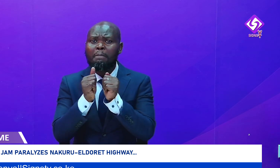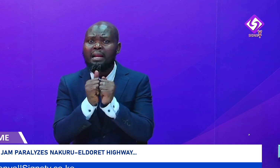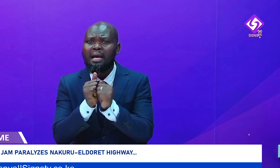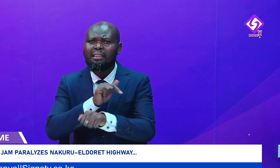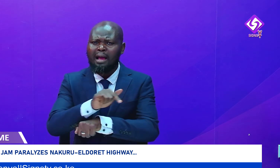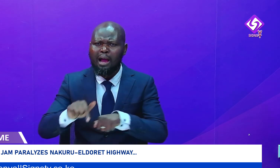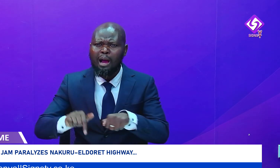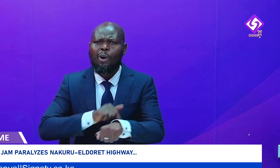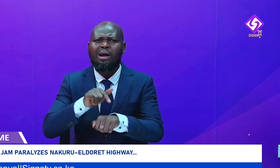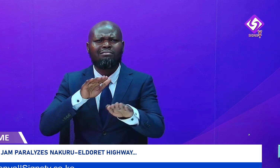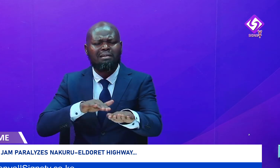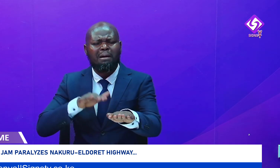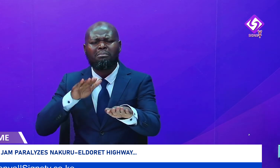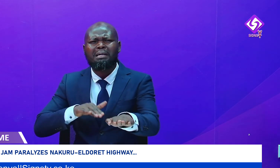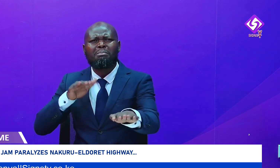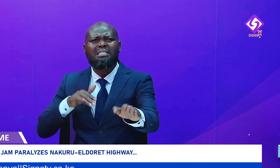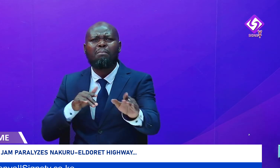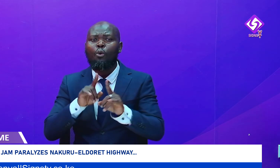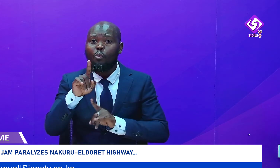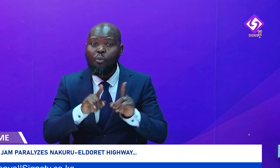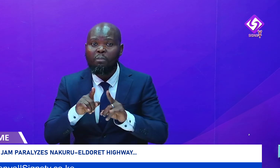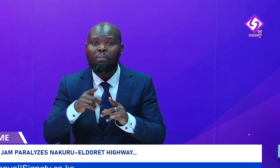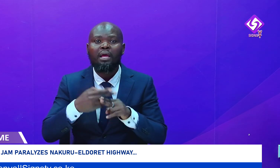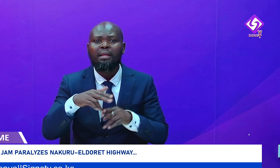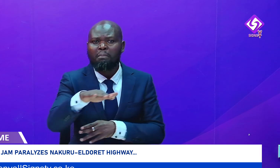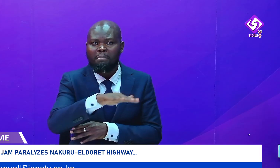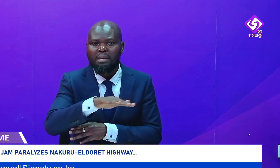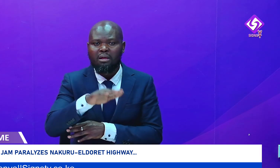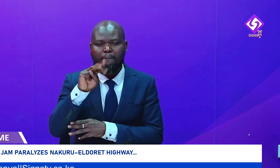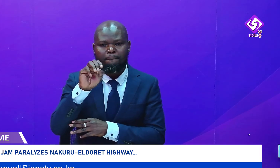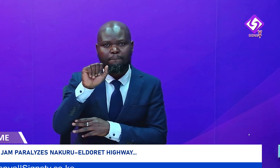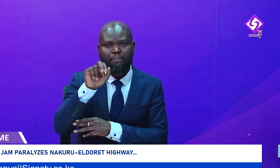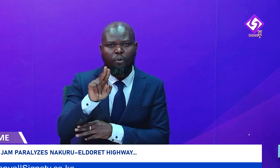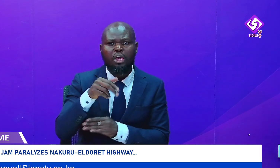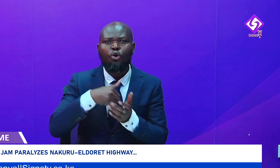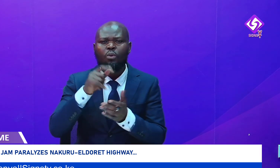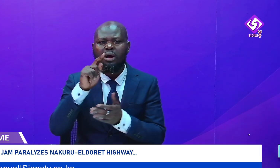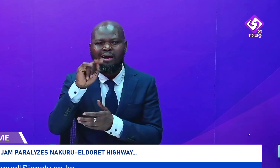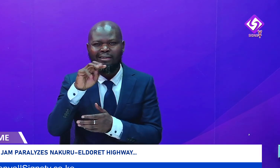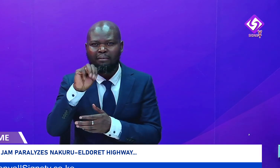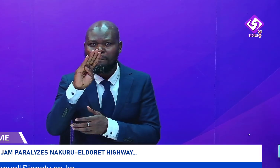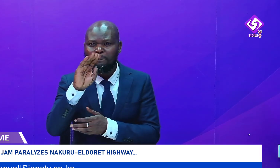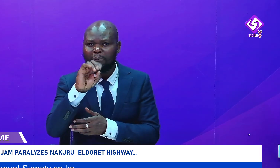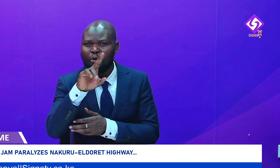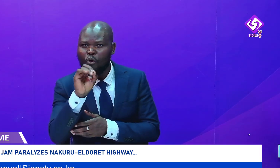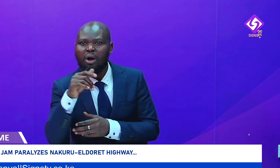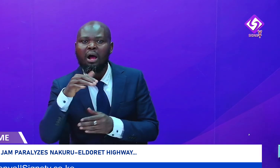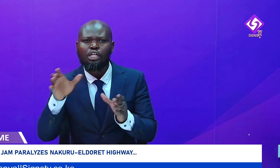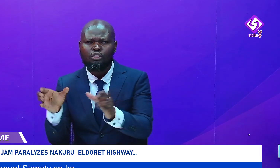motorists have been stuck for nearly 10 hours in a rare traffic jam along the